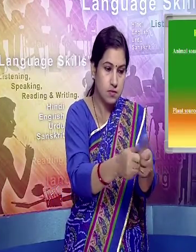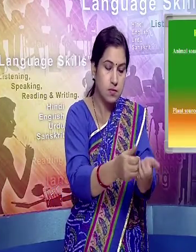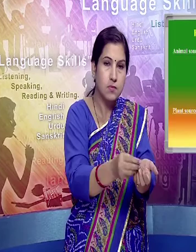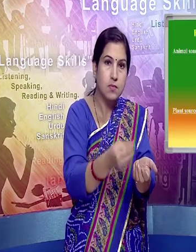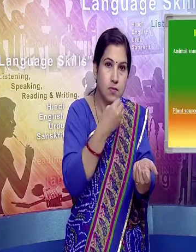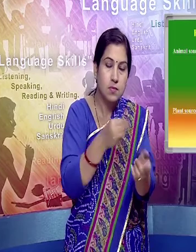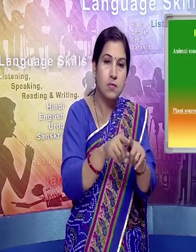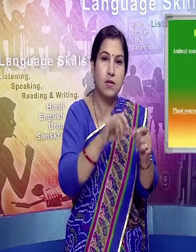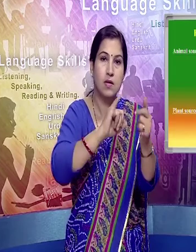soya bean,